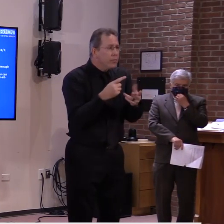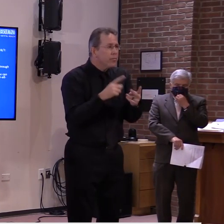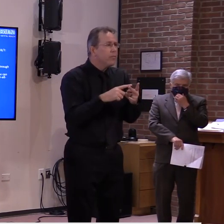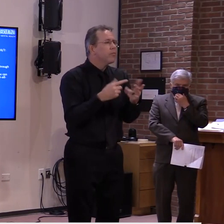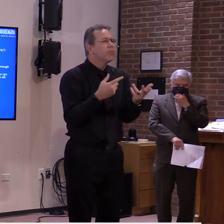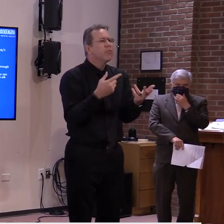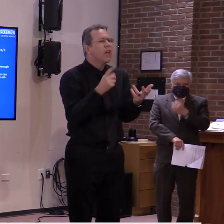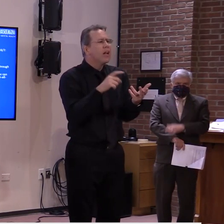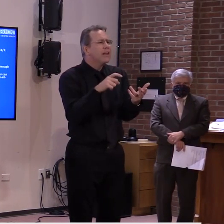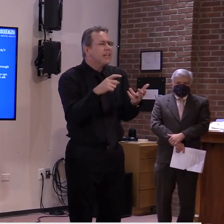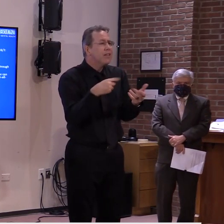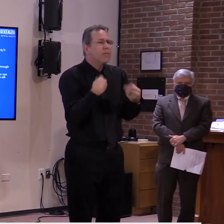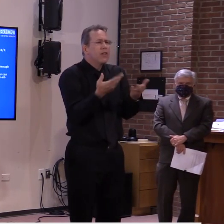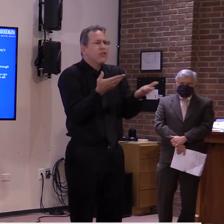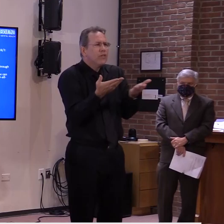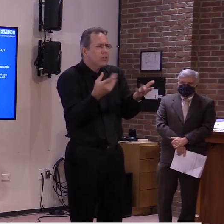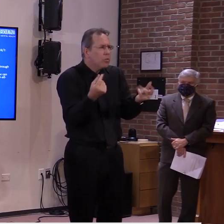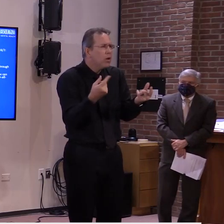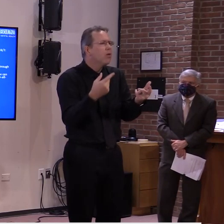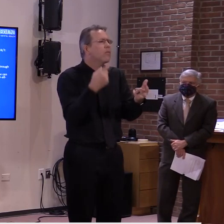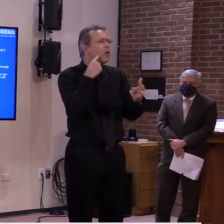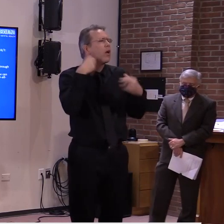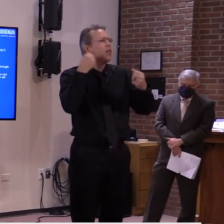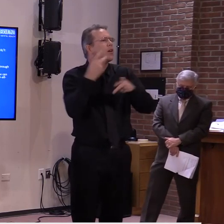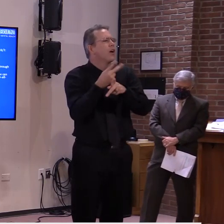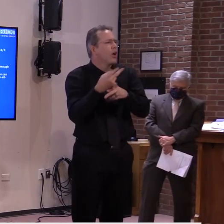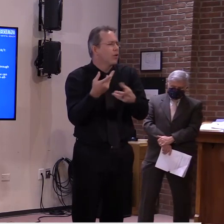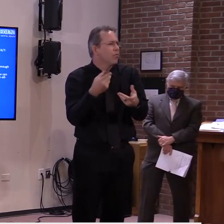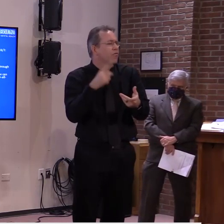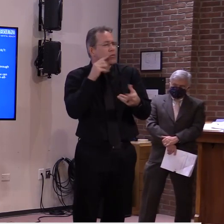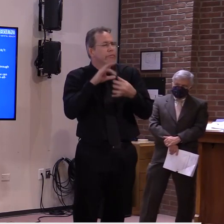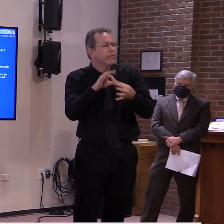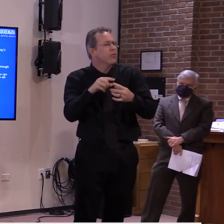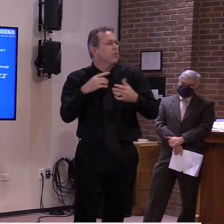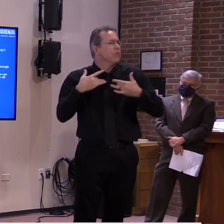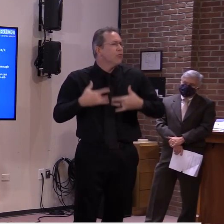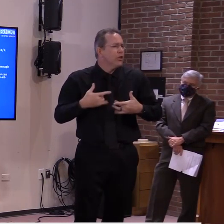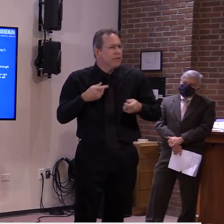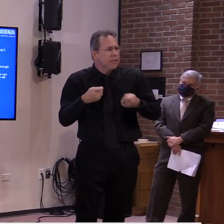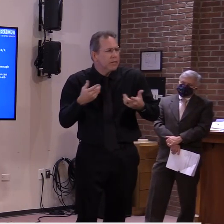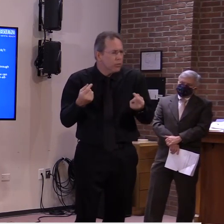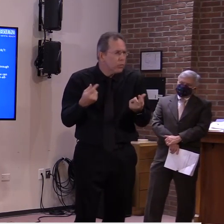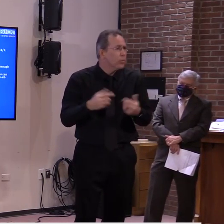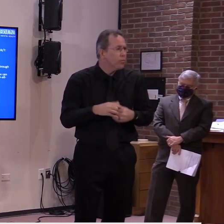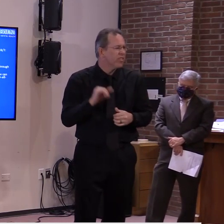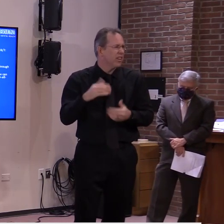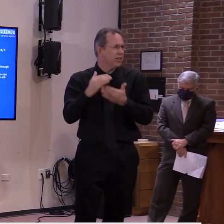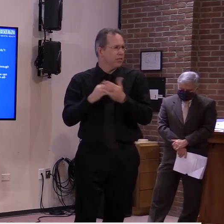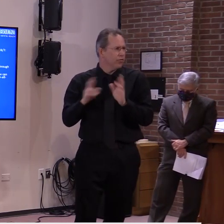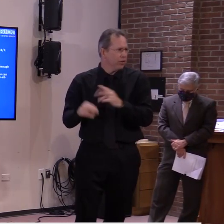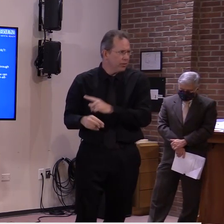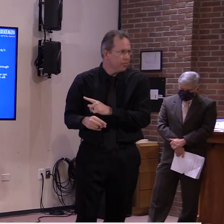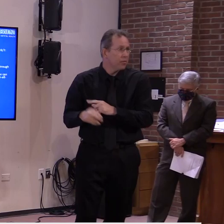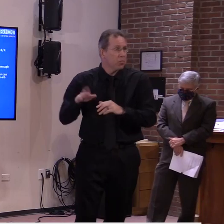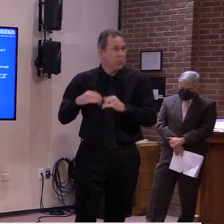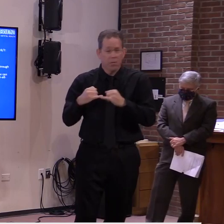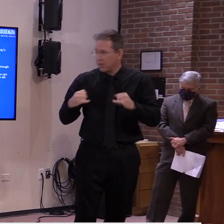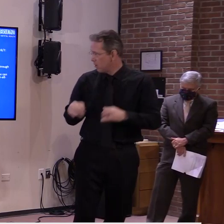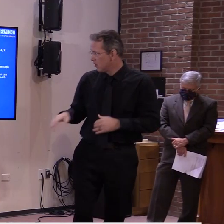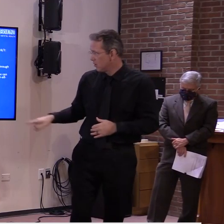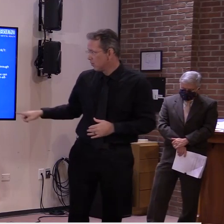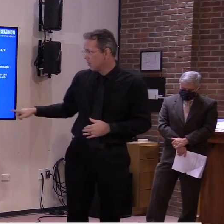and frontline workers. And for those who identify as LGBTQ, call the Trevor Lifeline at